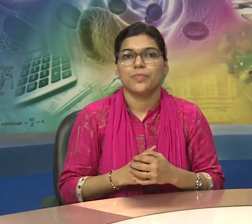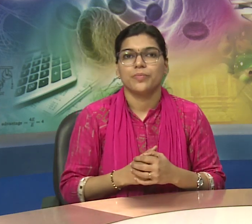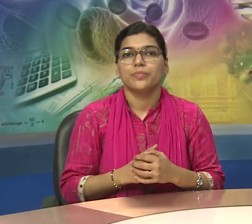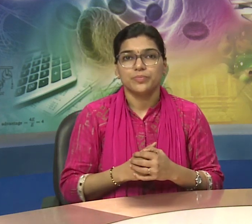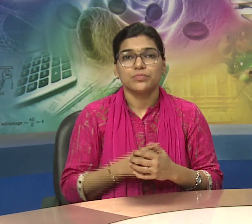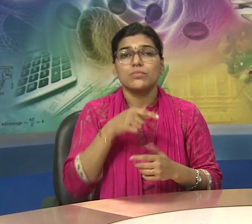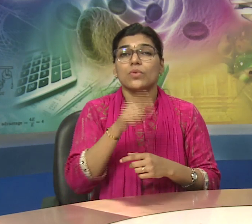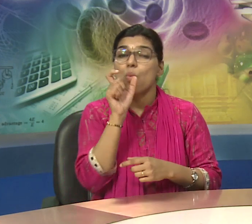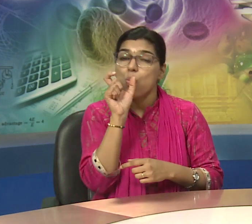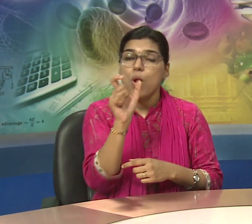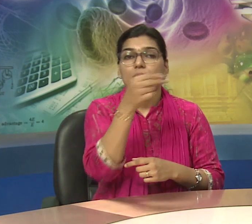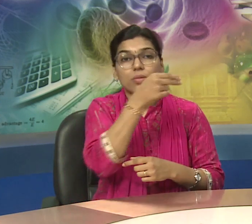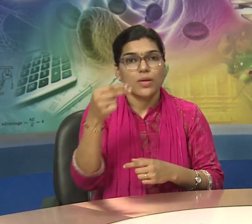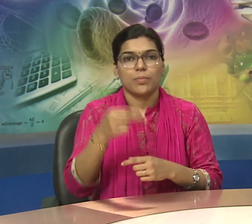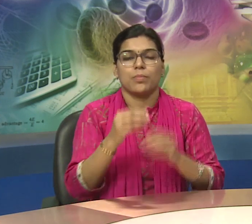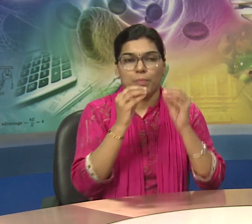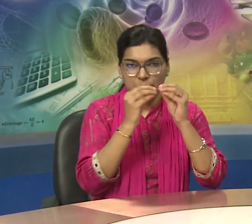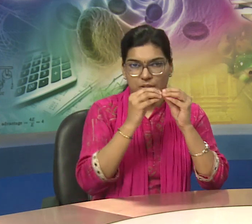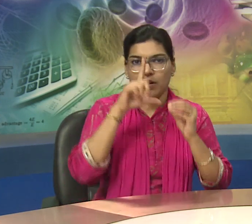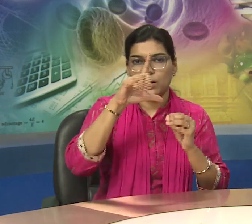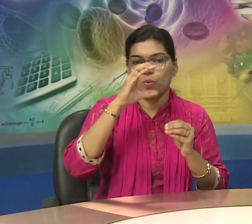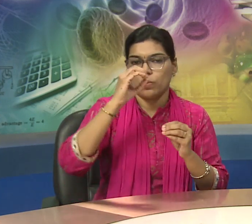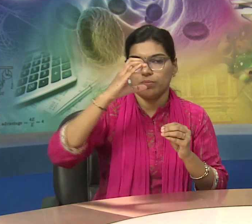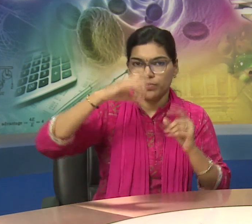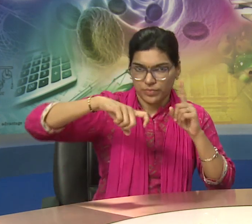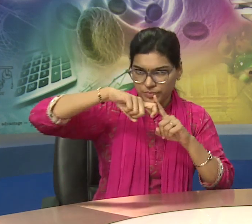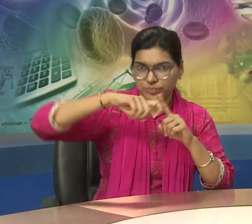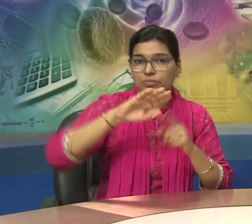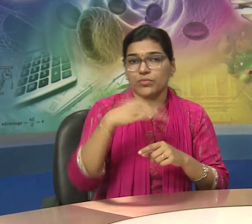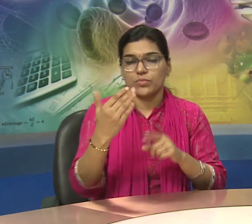Now, this is block